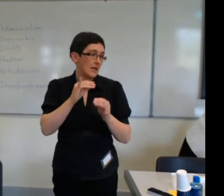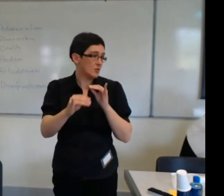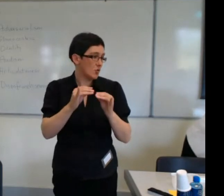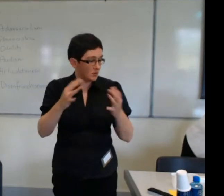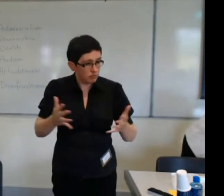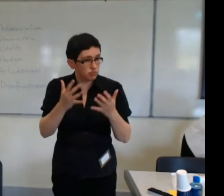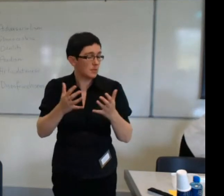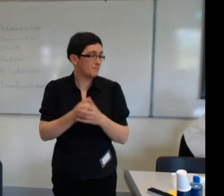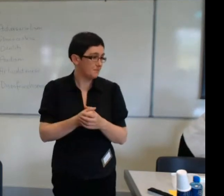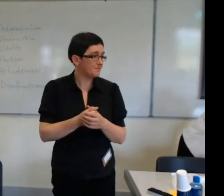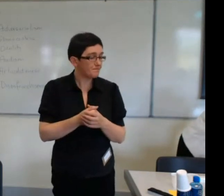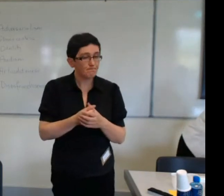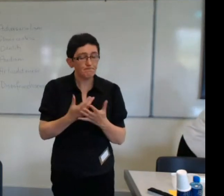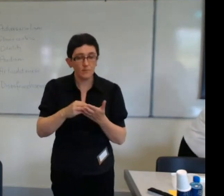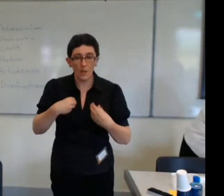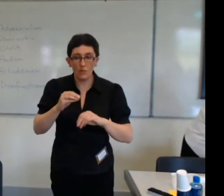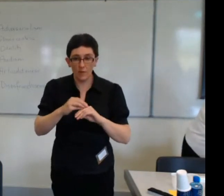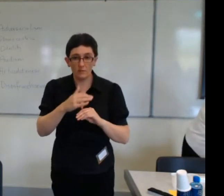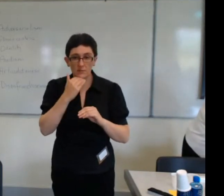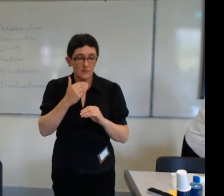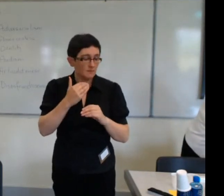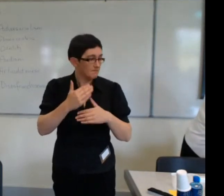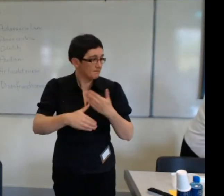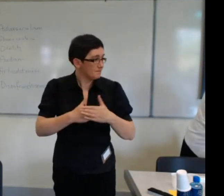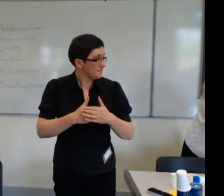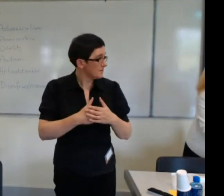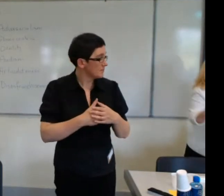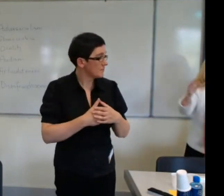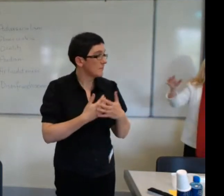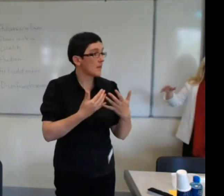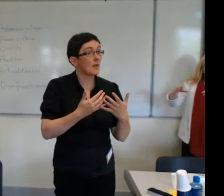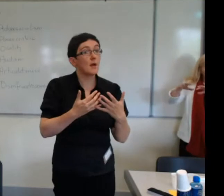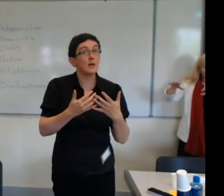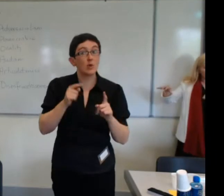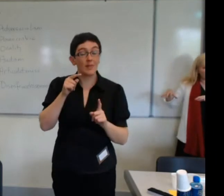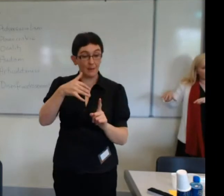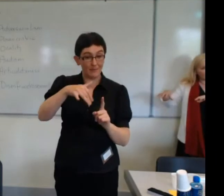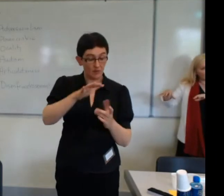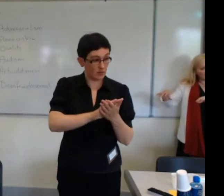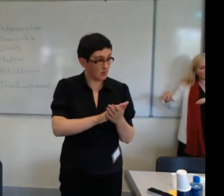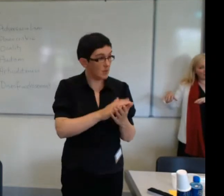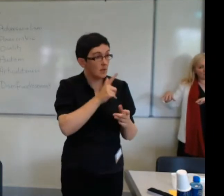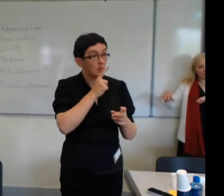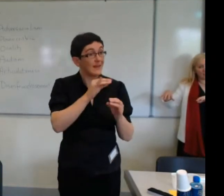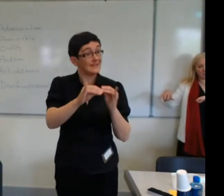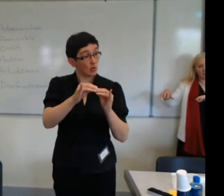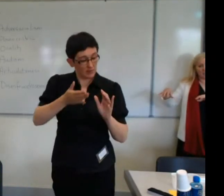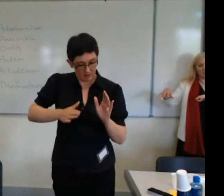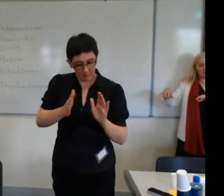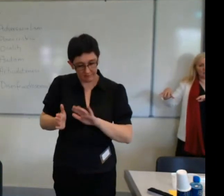better run along or I won't get there. So we're talking about, with that as a background in terms of the interpreting side of things, and talking about,